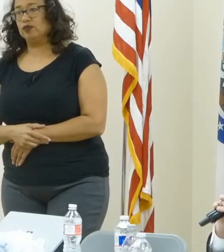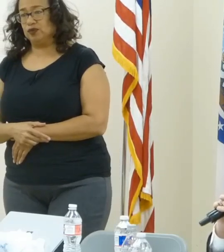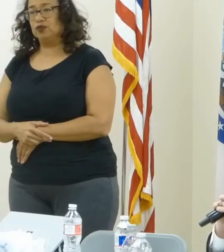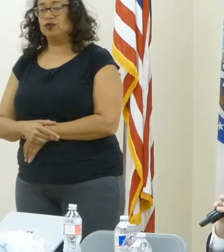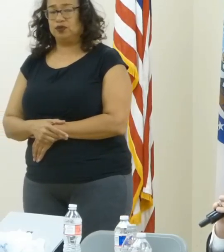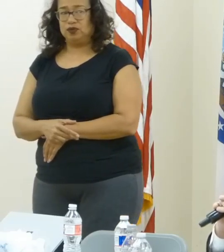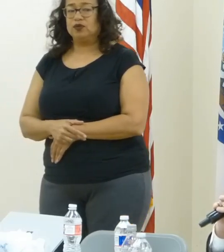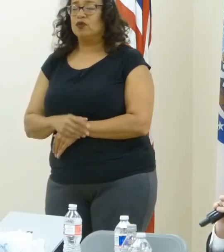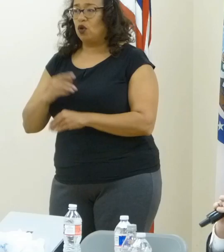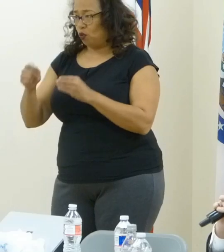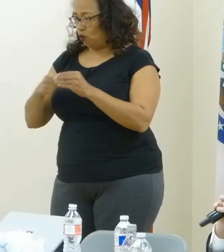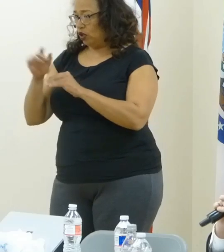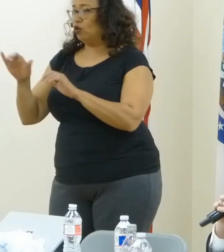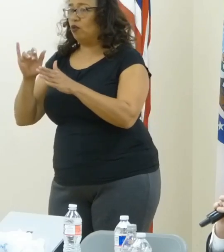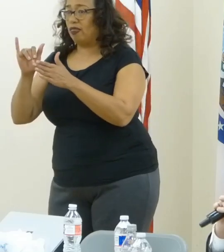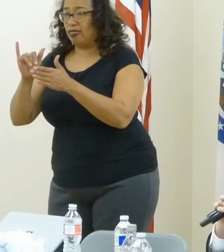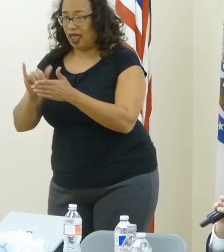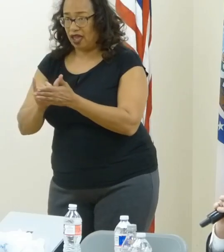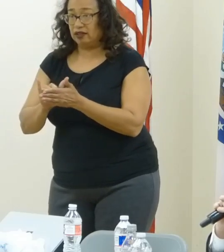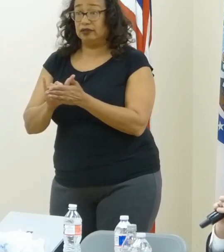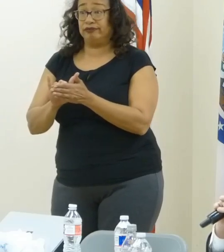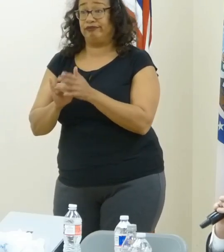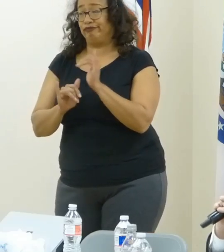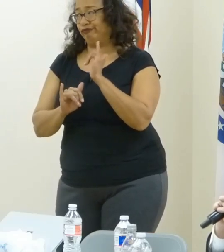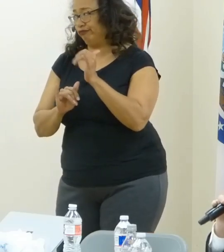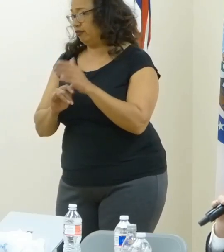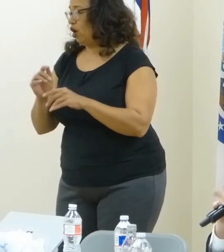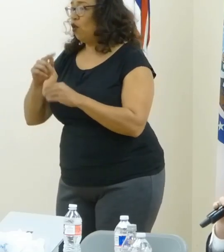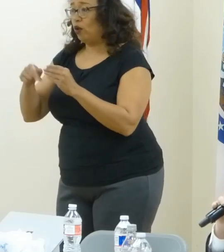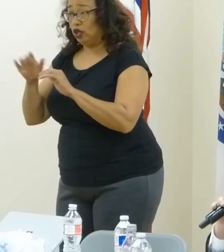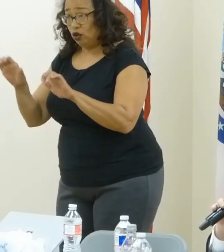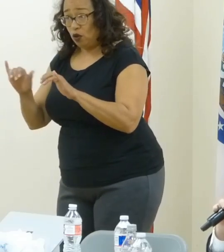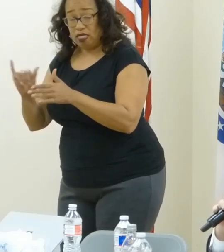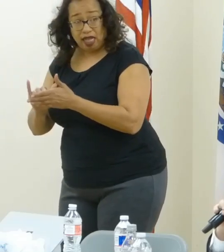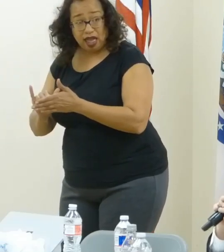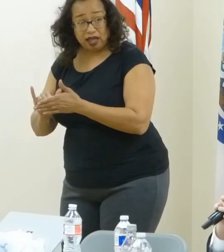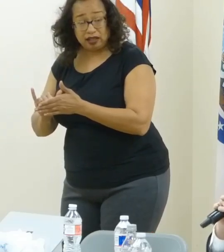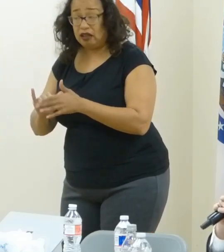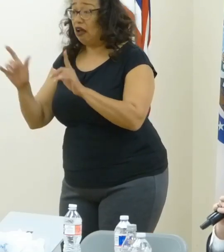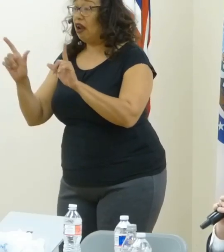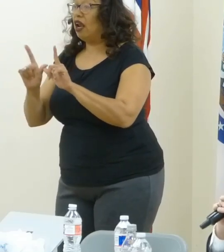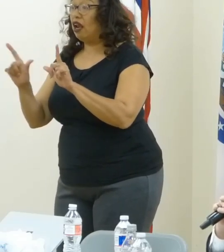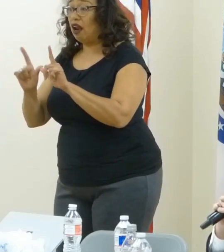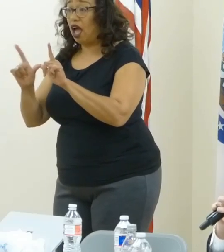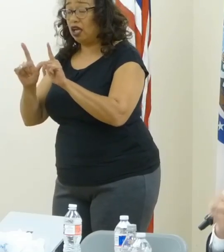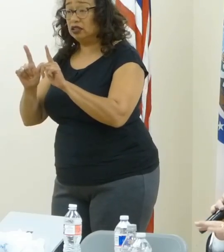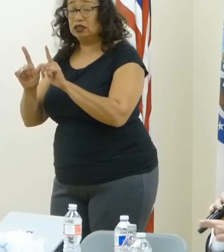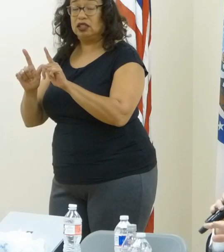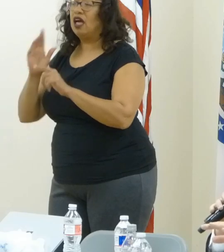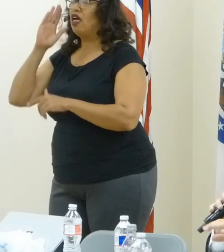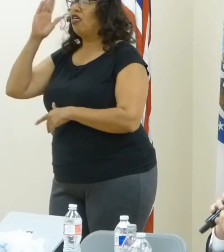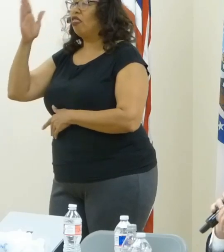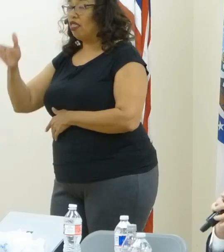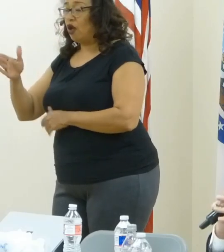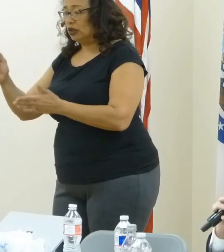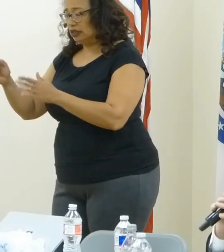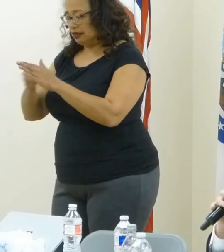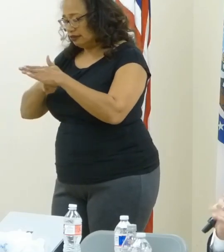you do that, you will, they will then, the License Office Bureau, the DMV, will scan that